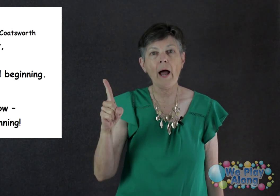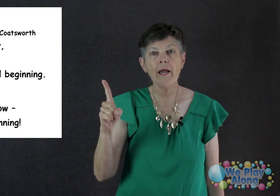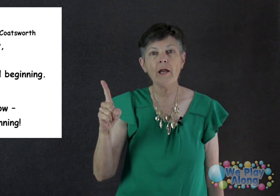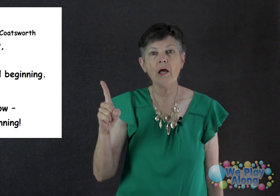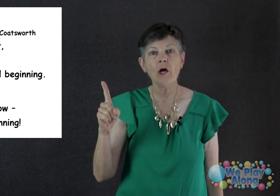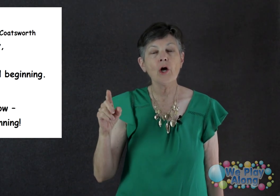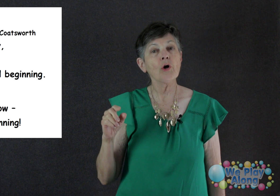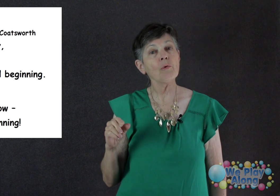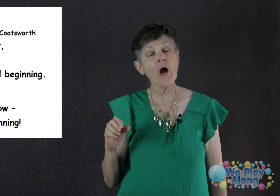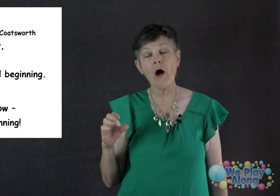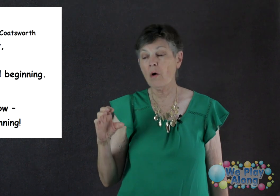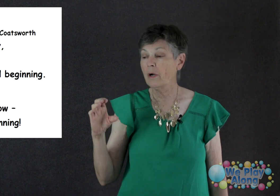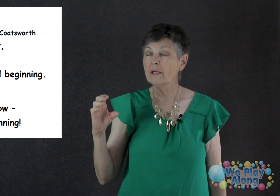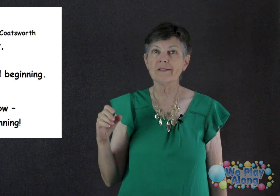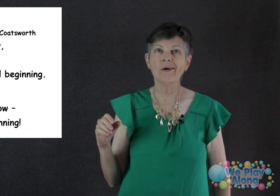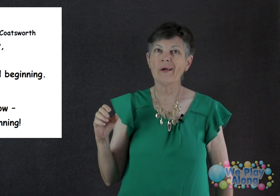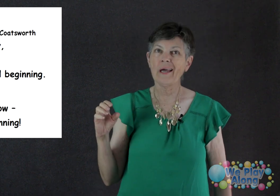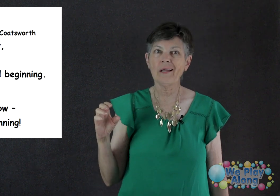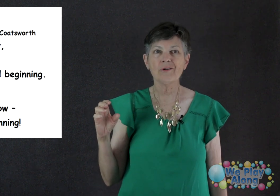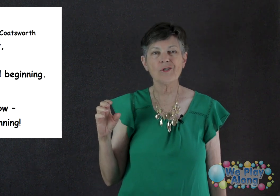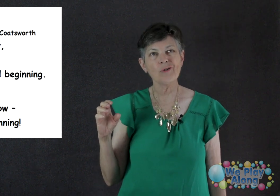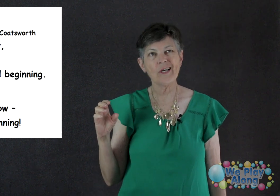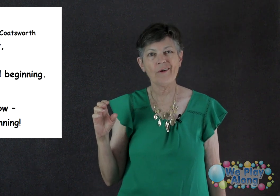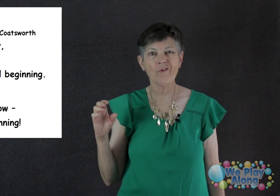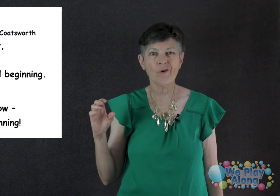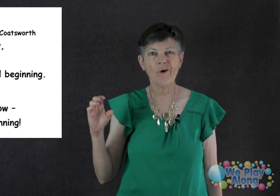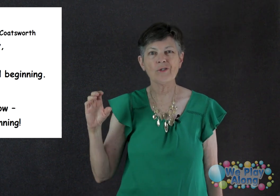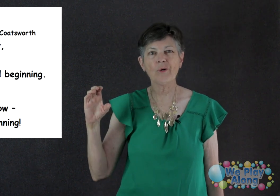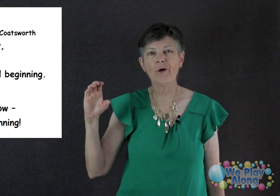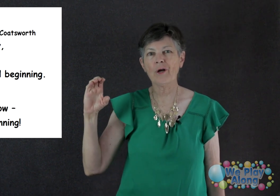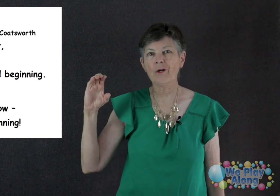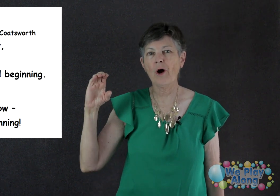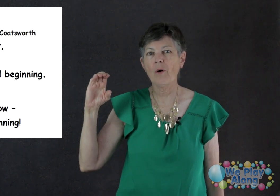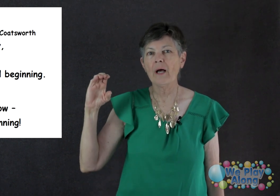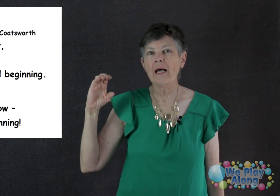One crow. So again, there's no sign for crow, so we're going to go